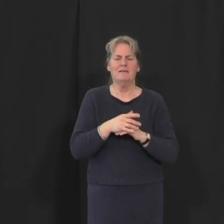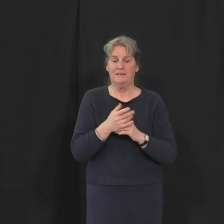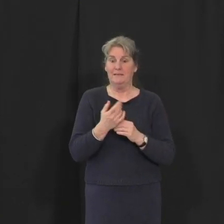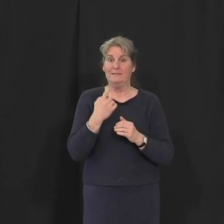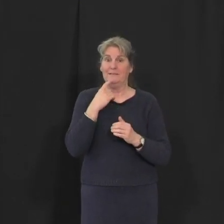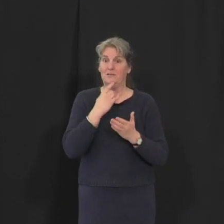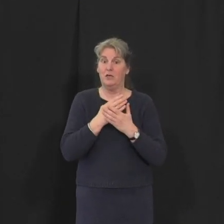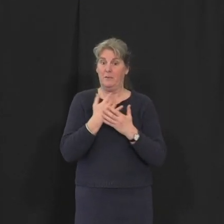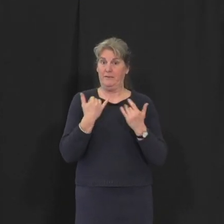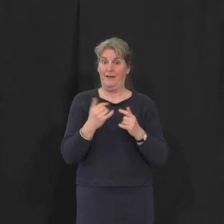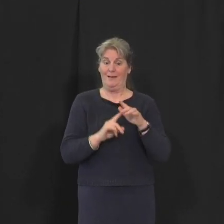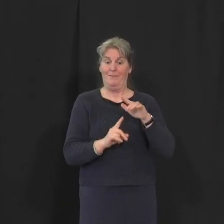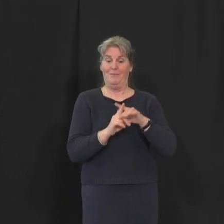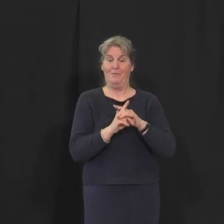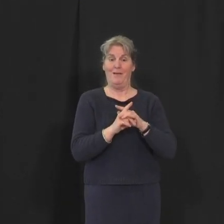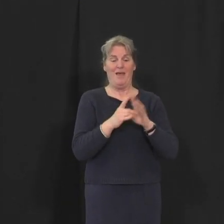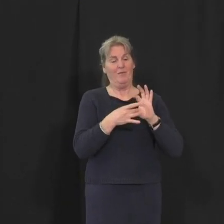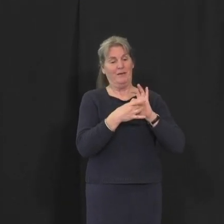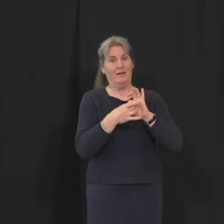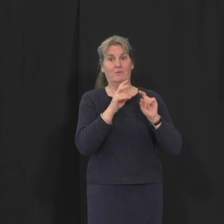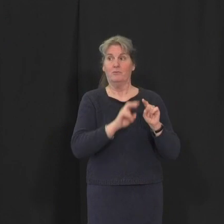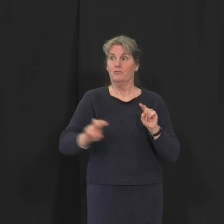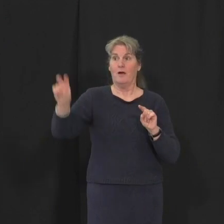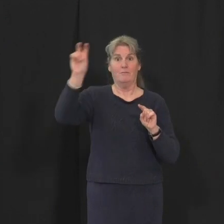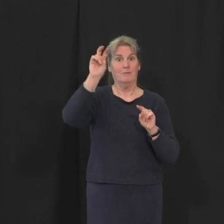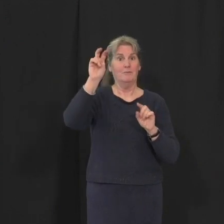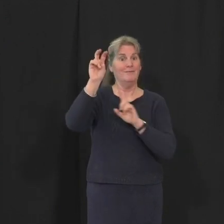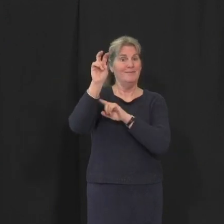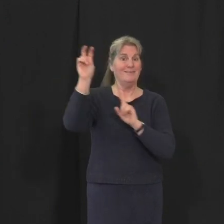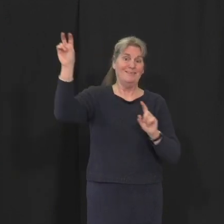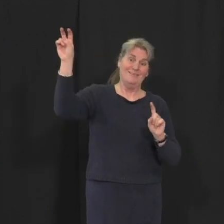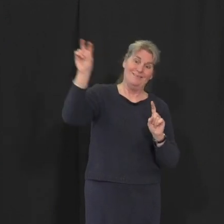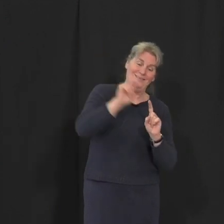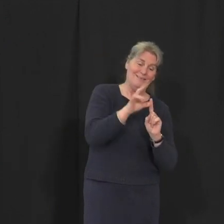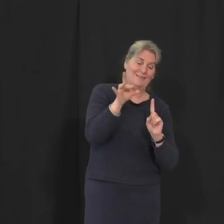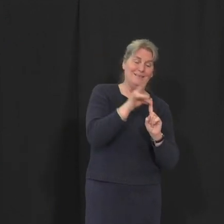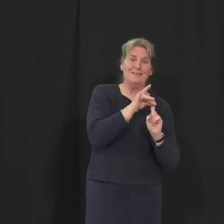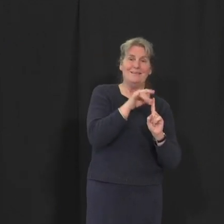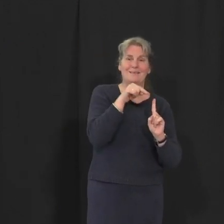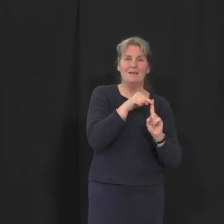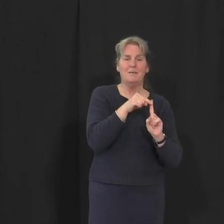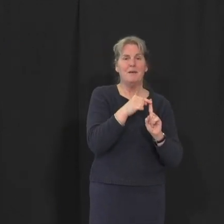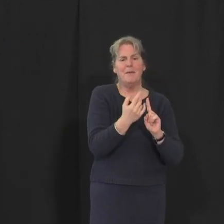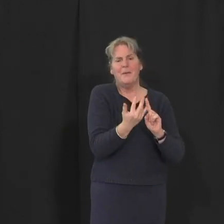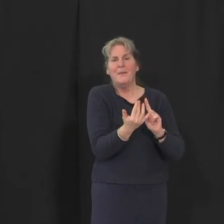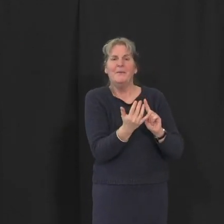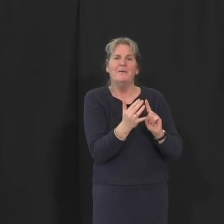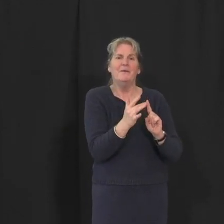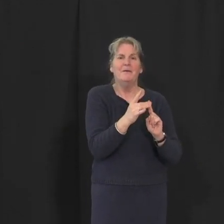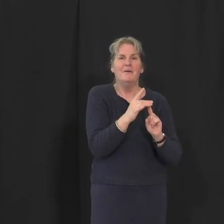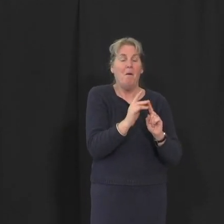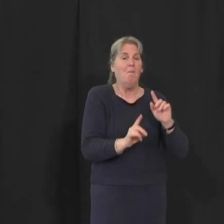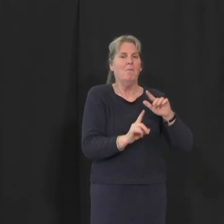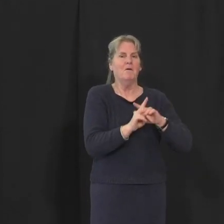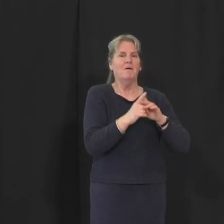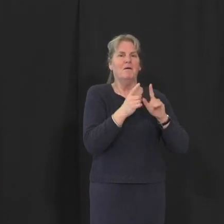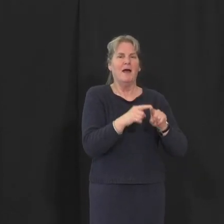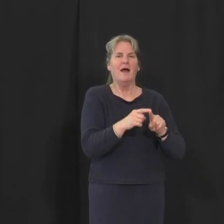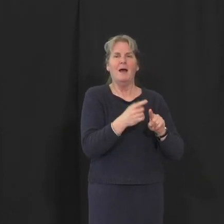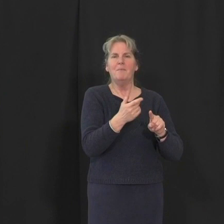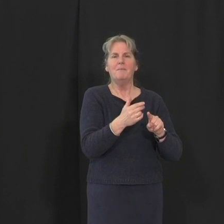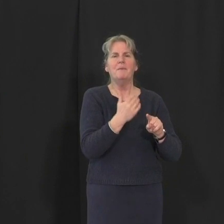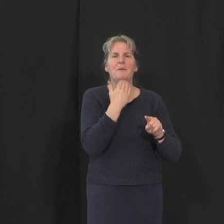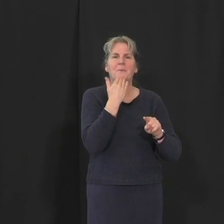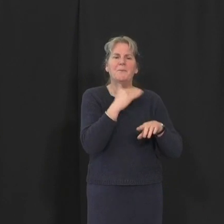today, that is related to travel, and perhaps has been simmering for a while undetected, perhaps with very